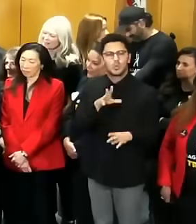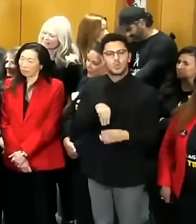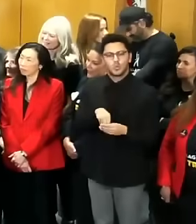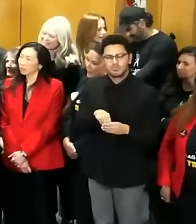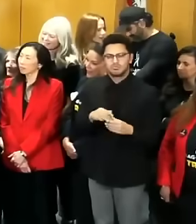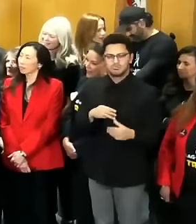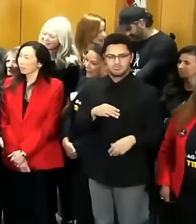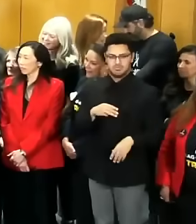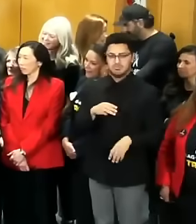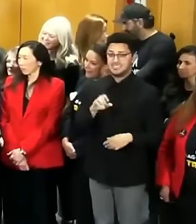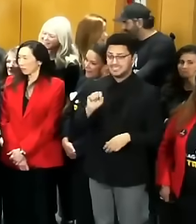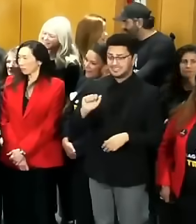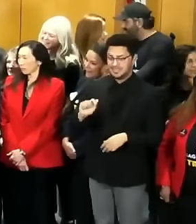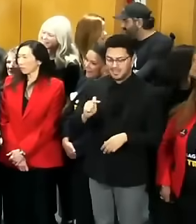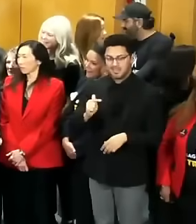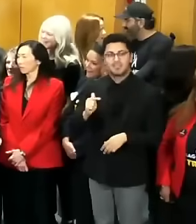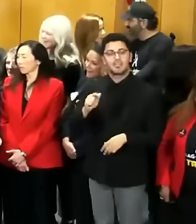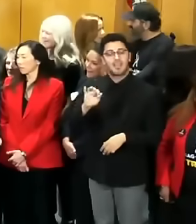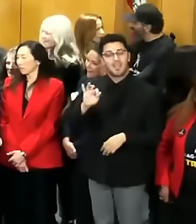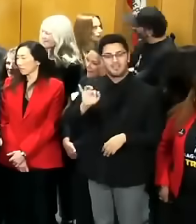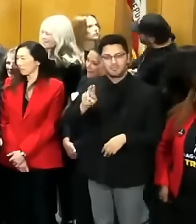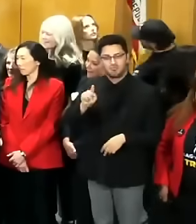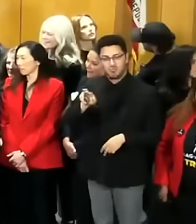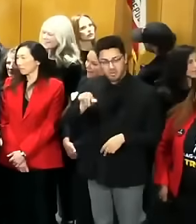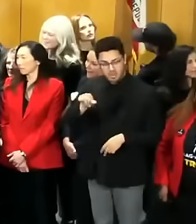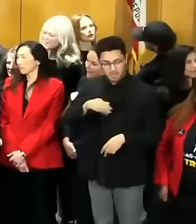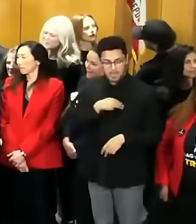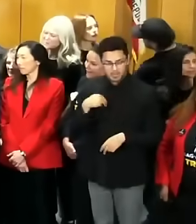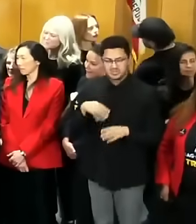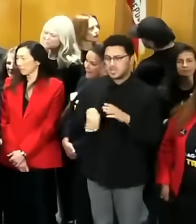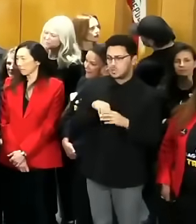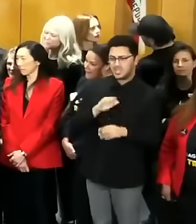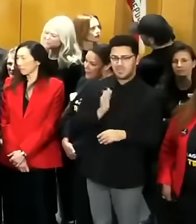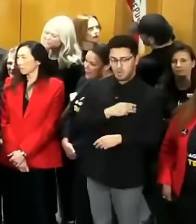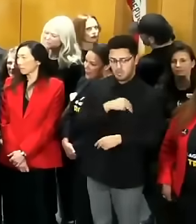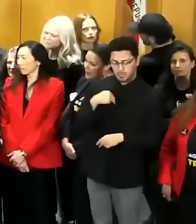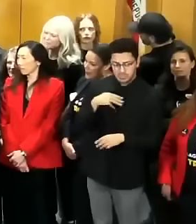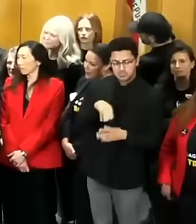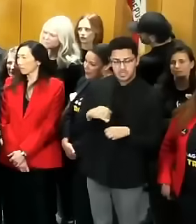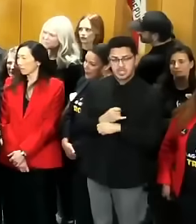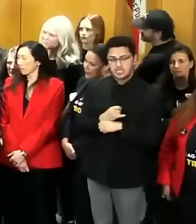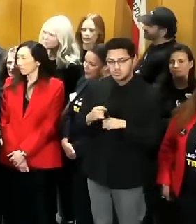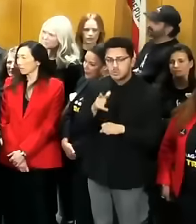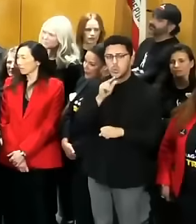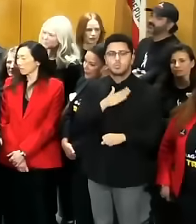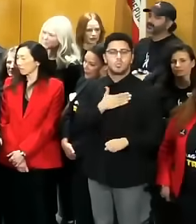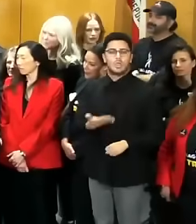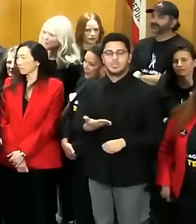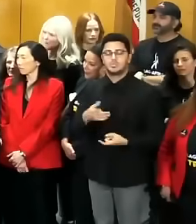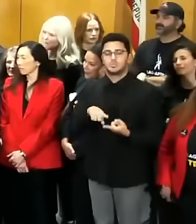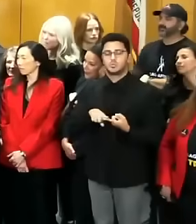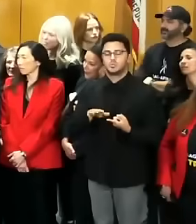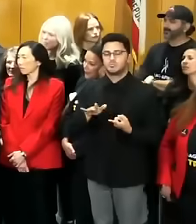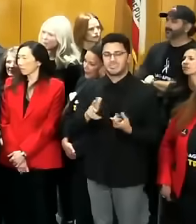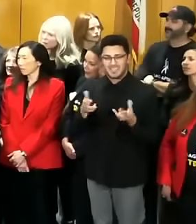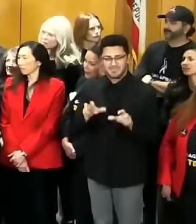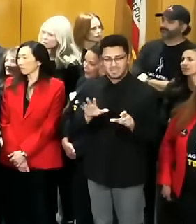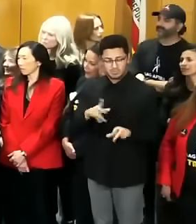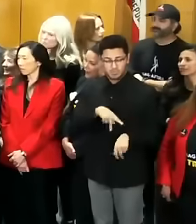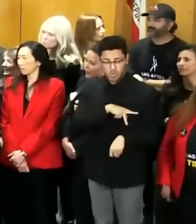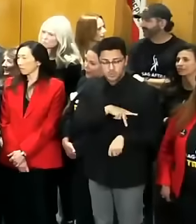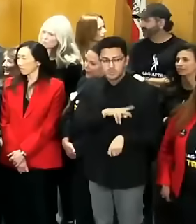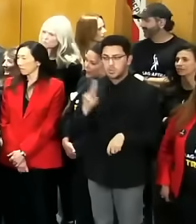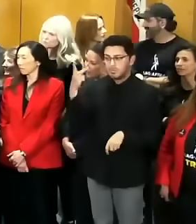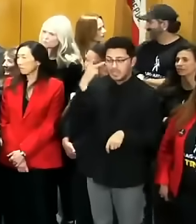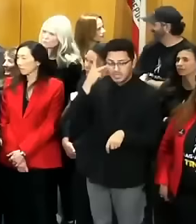of SAG-AFTRA, including people outside of our membership, but who are part of the industry, who were willing to invest their personal